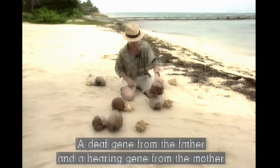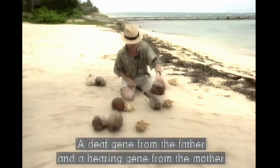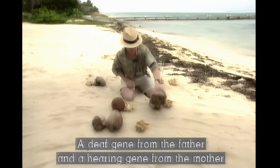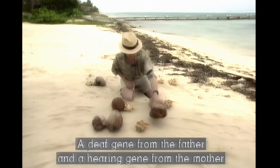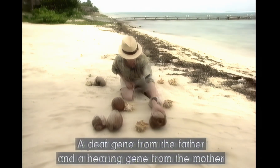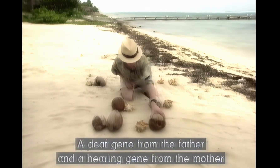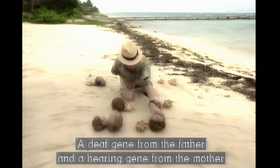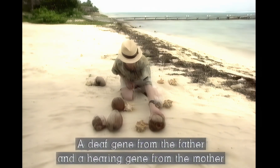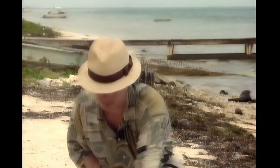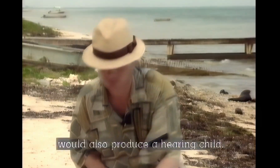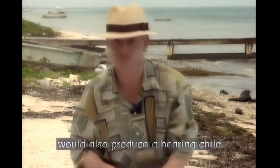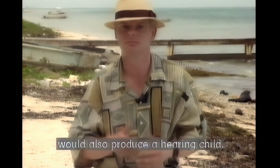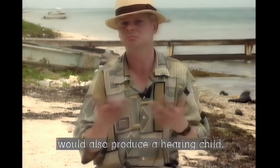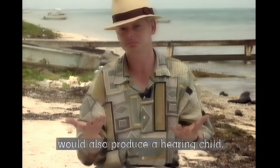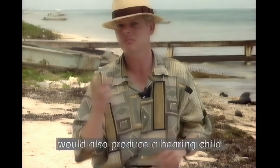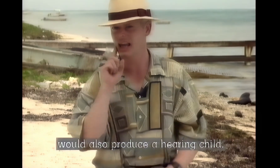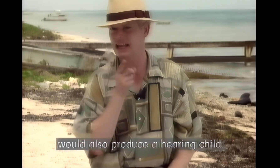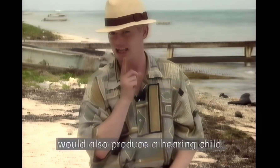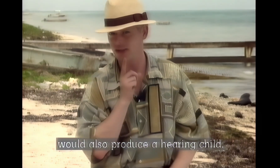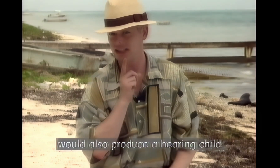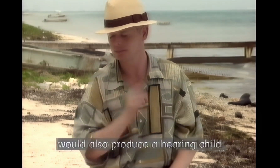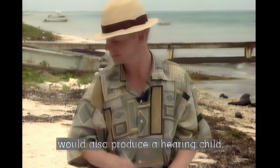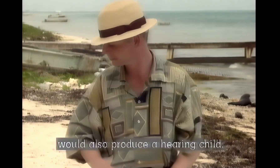mother would also produce a hearing child.